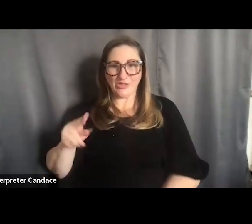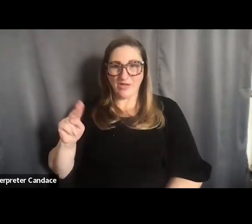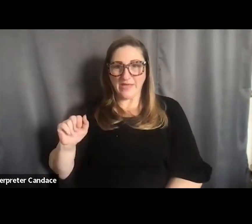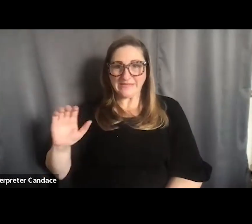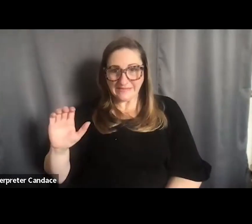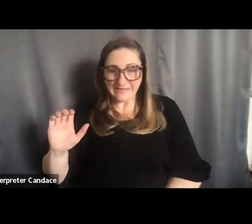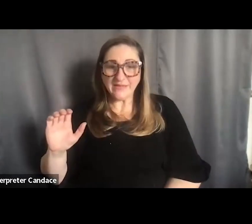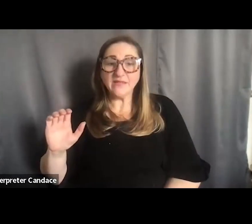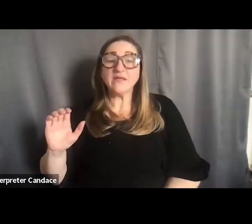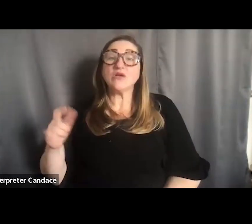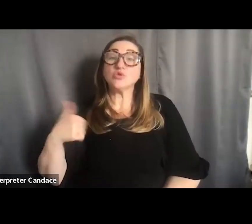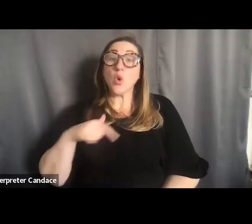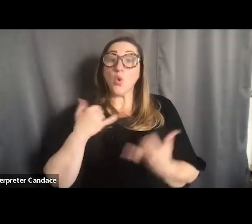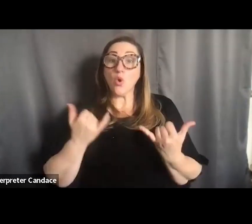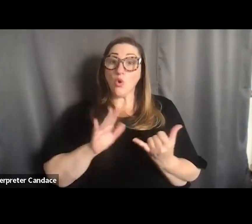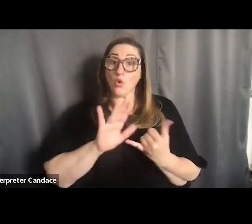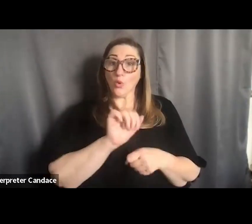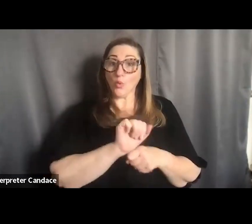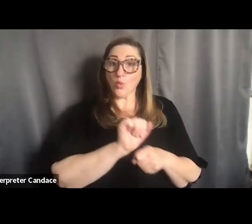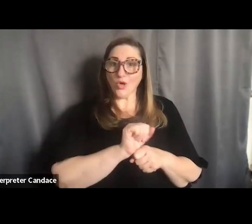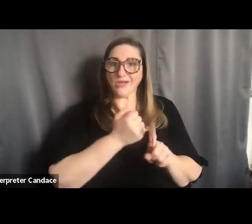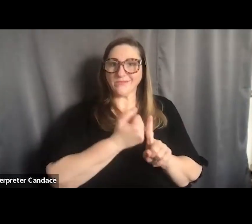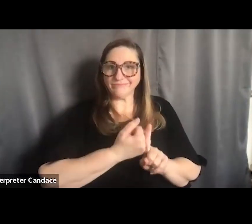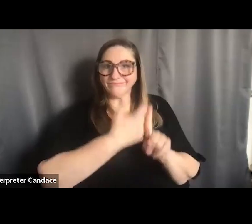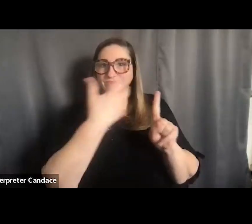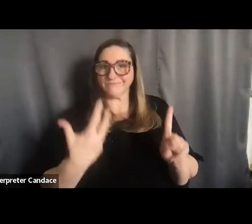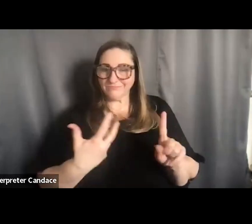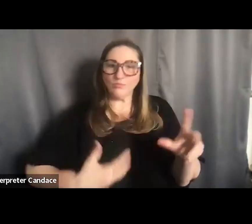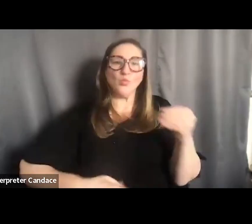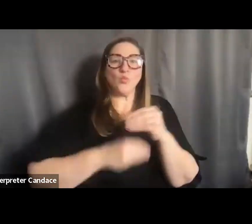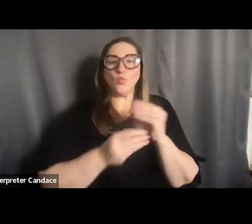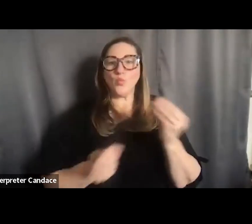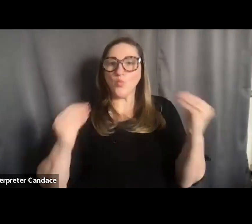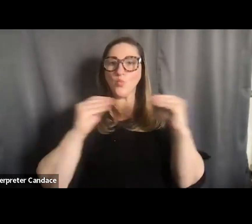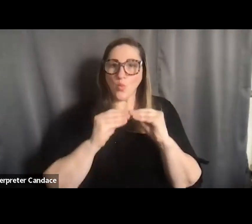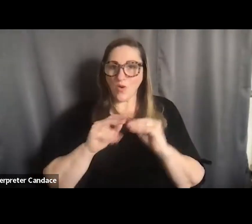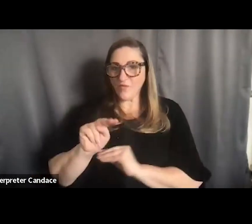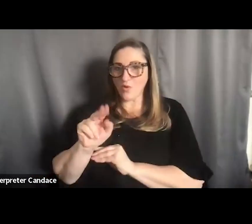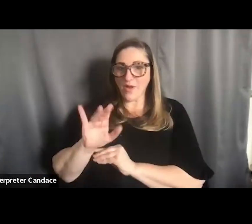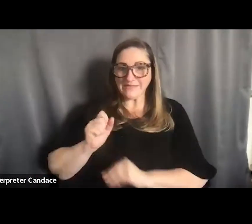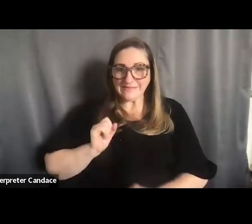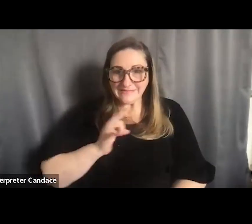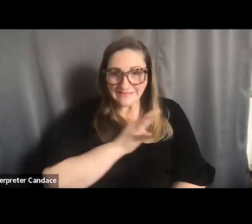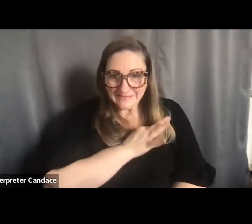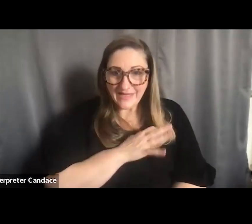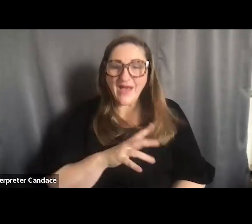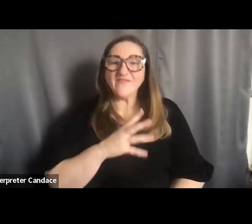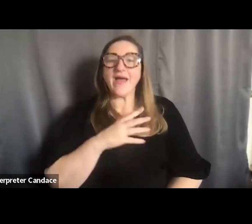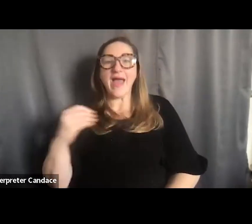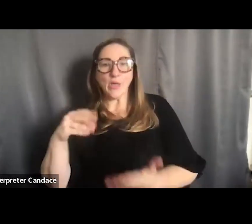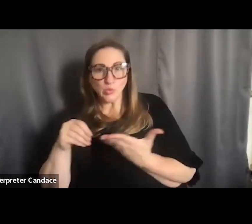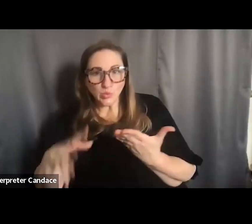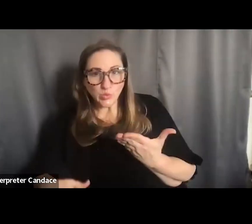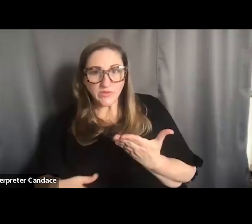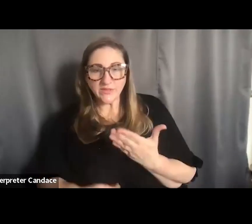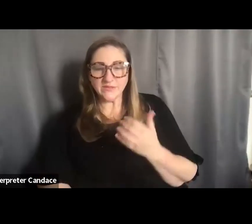an expansion of that work, along with the incredible Dance NYC staff on this call and behind the scenes. Many